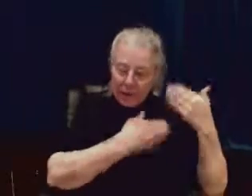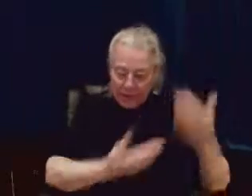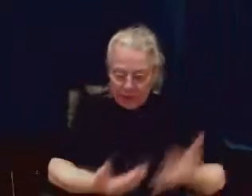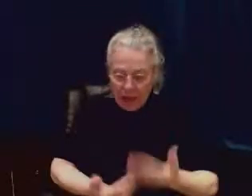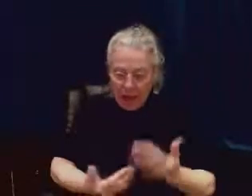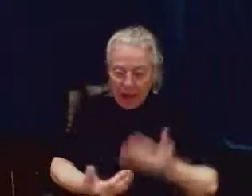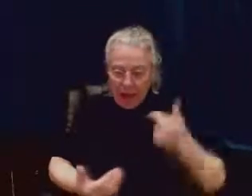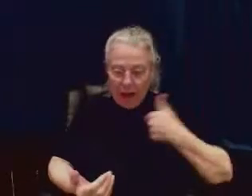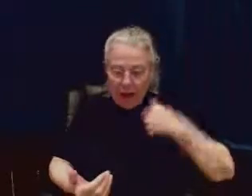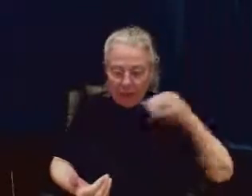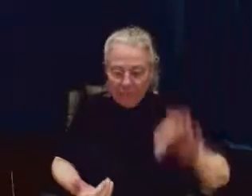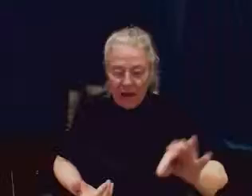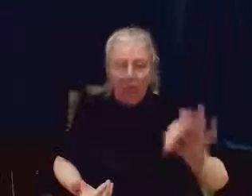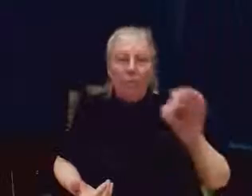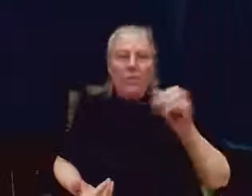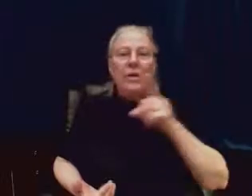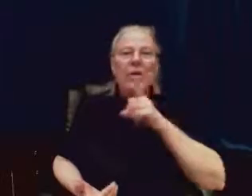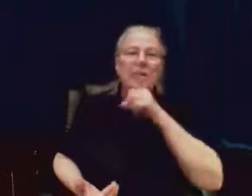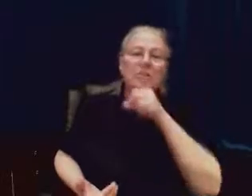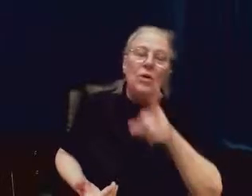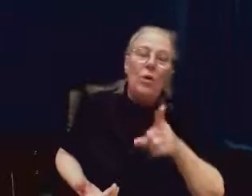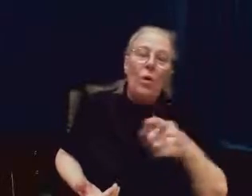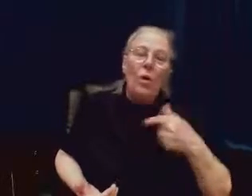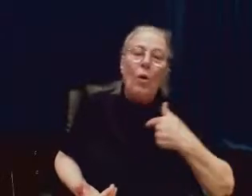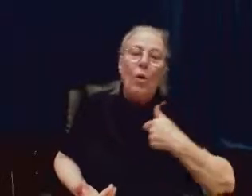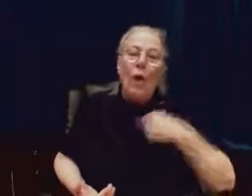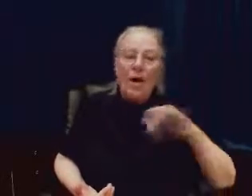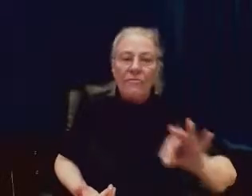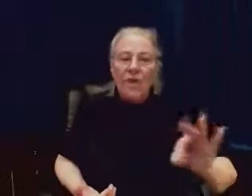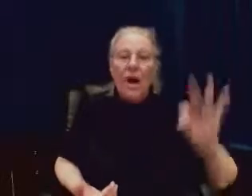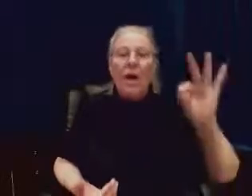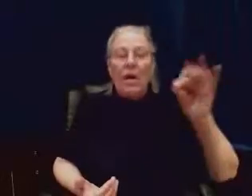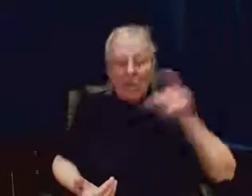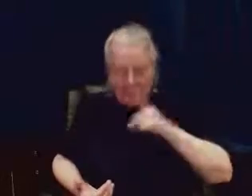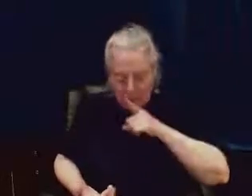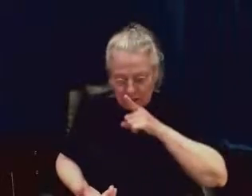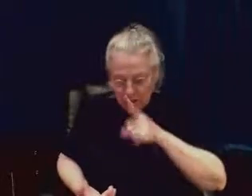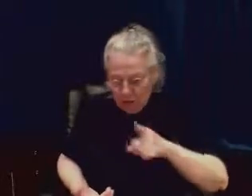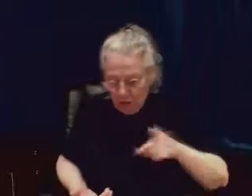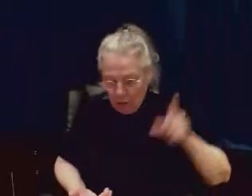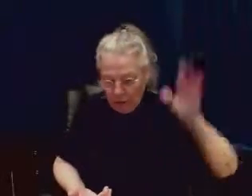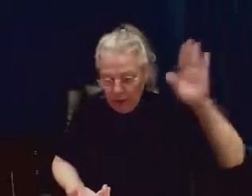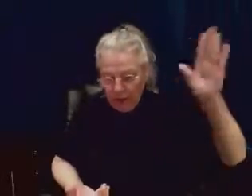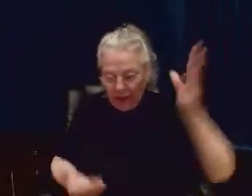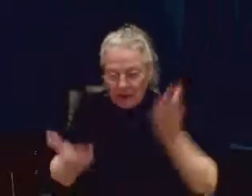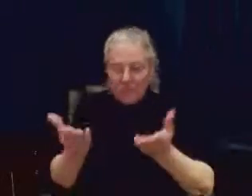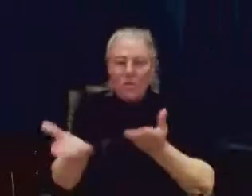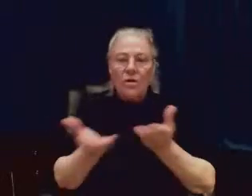is light. I found it so, I found it so. His